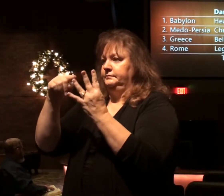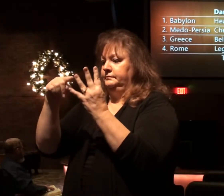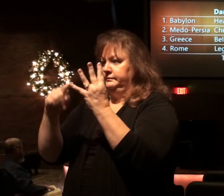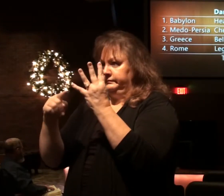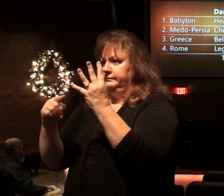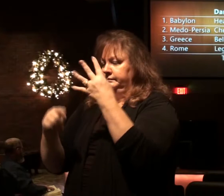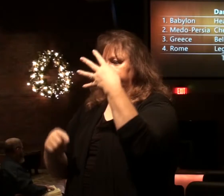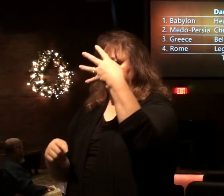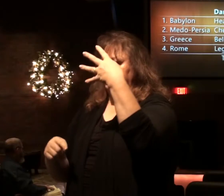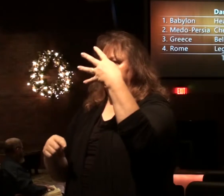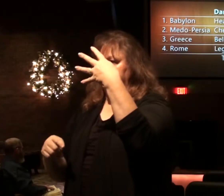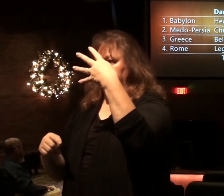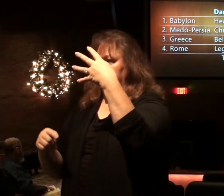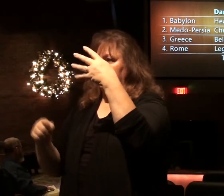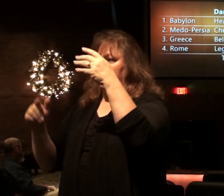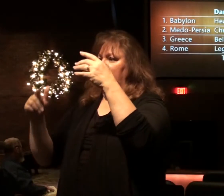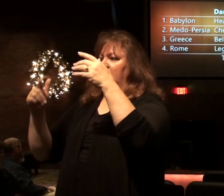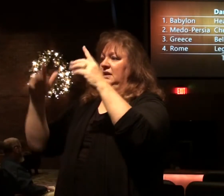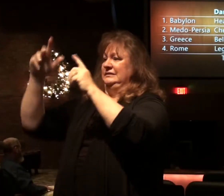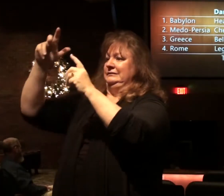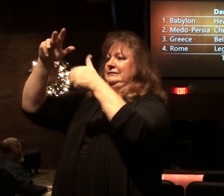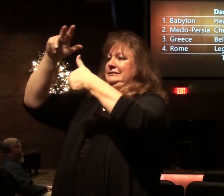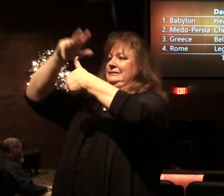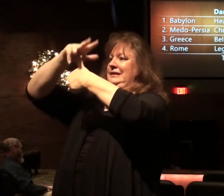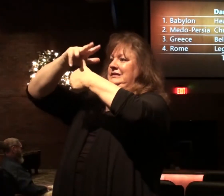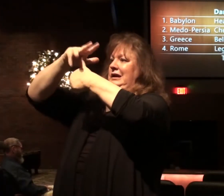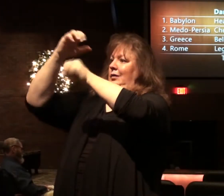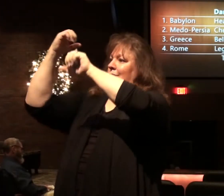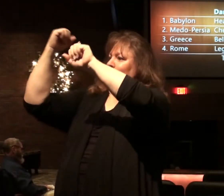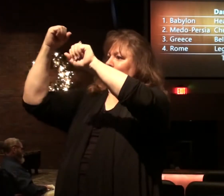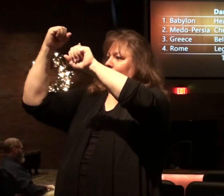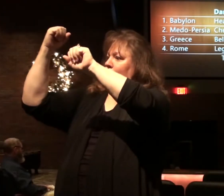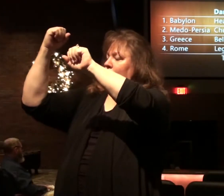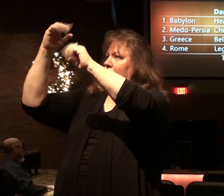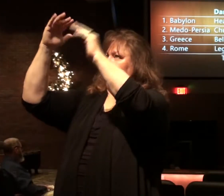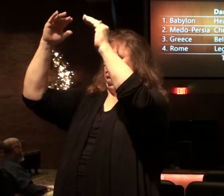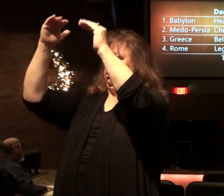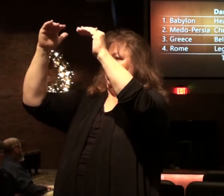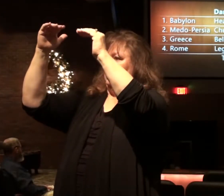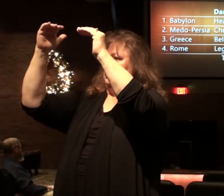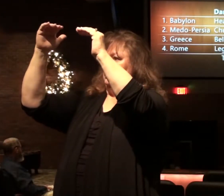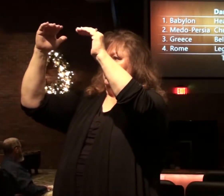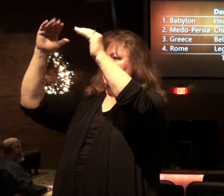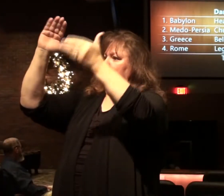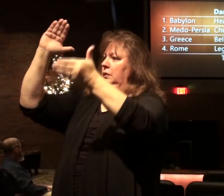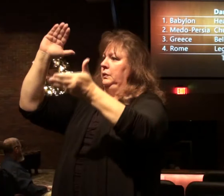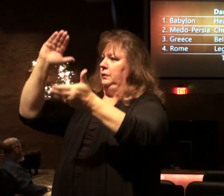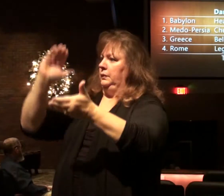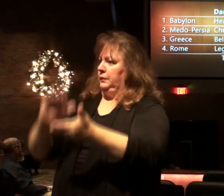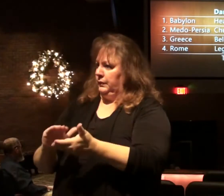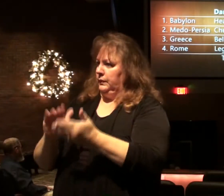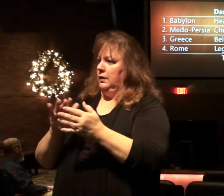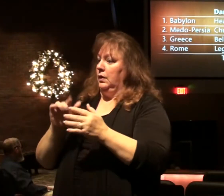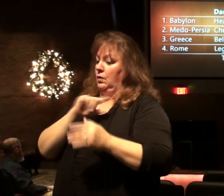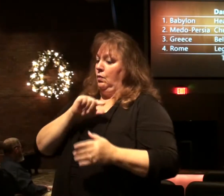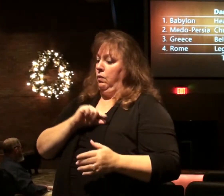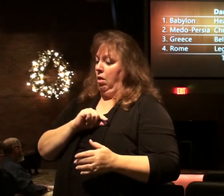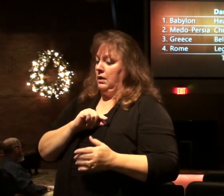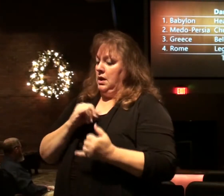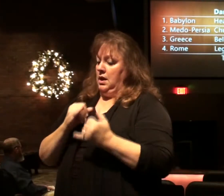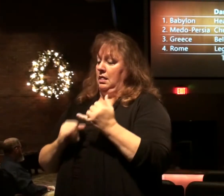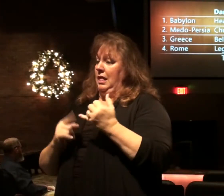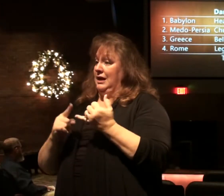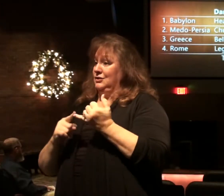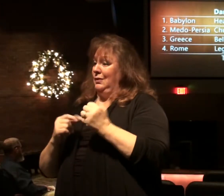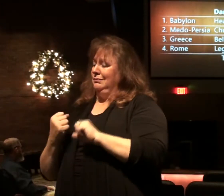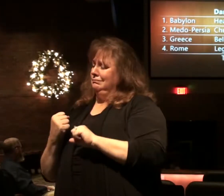they're deteriorating in quality, but they are strengthening in power. In other words, the last one, Rome, will be